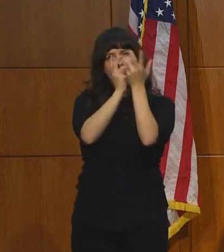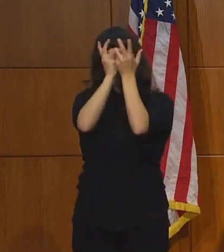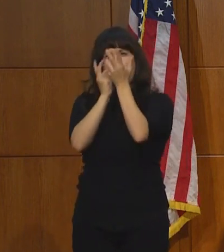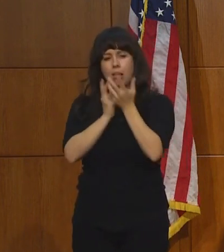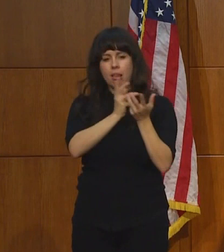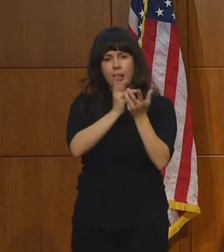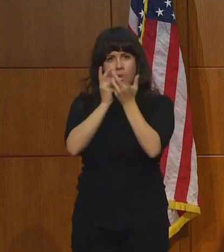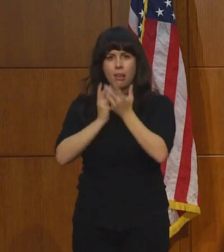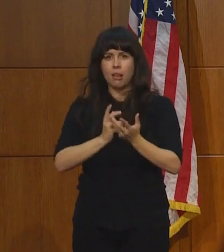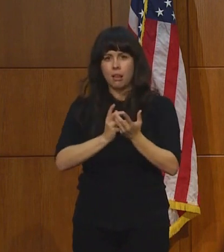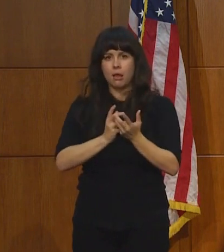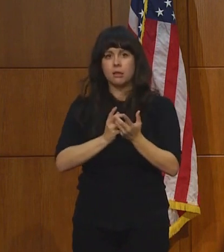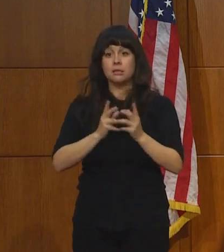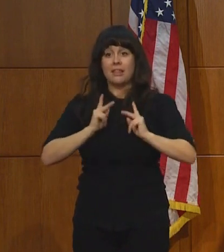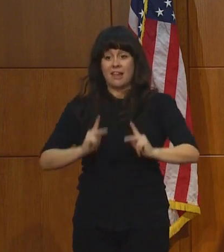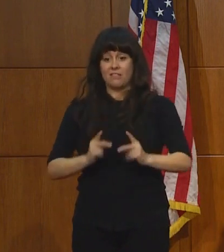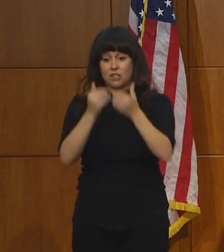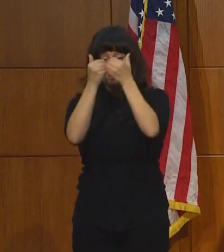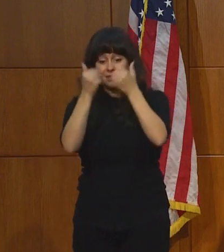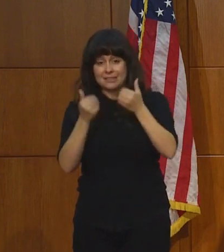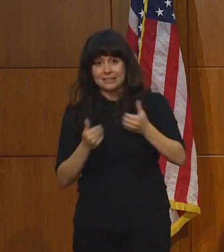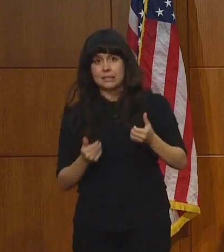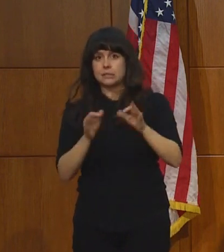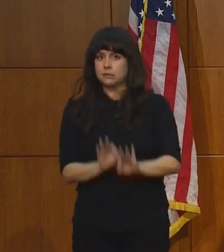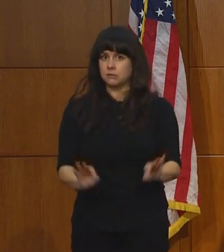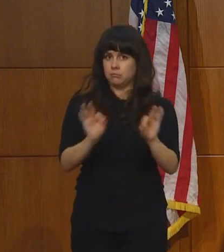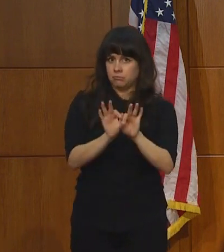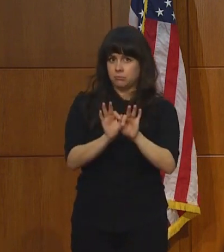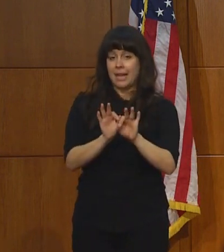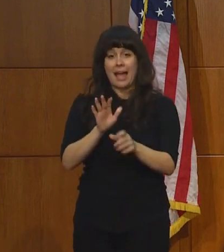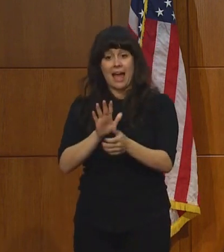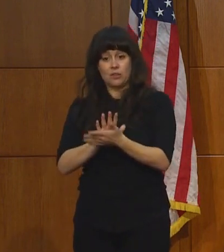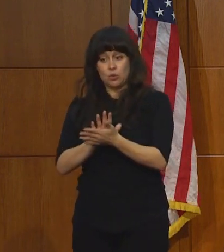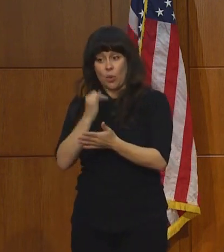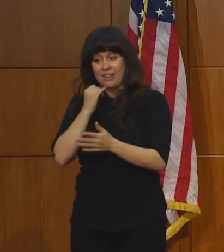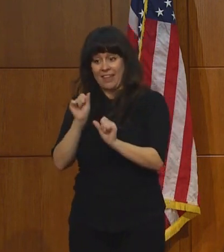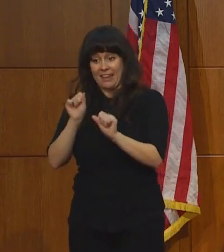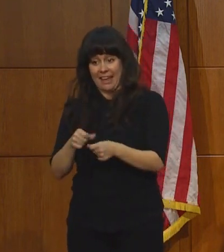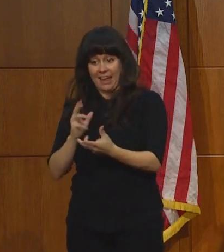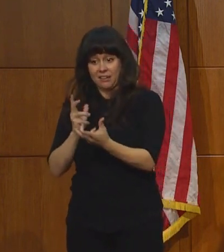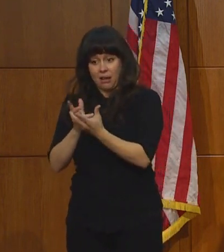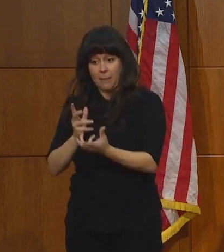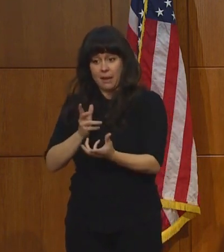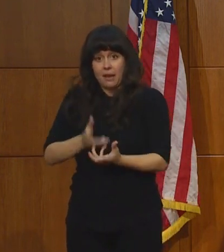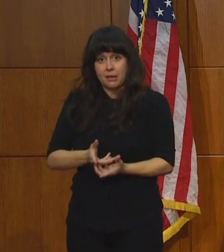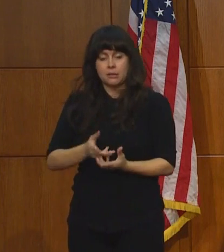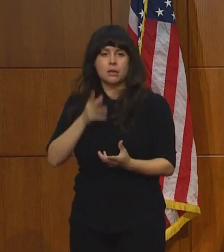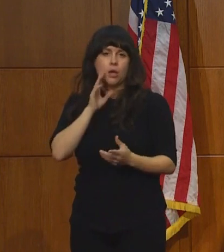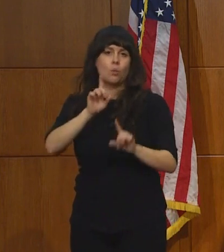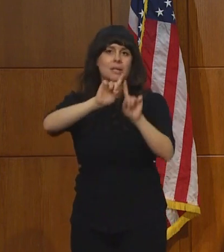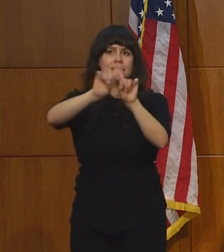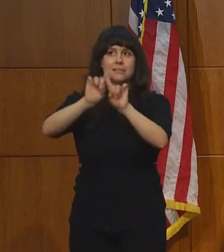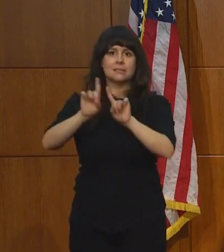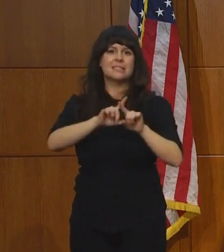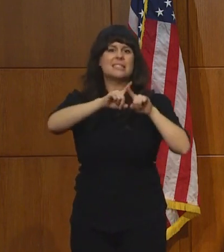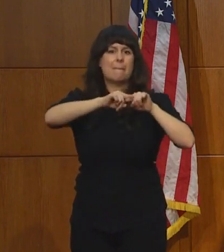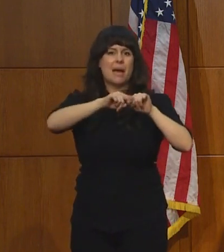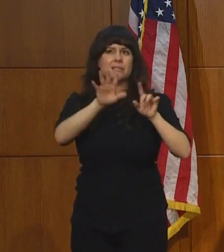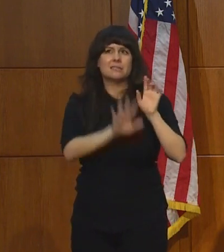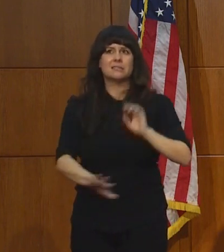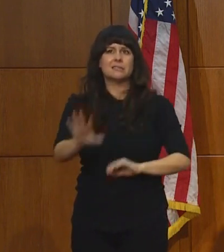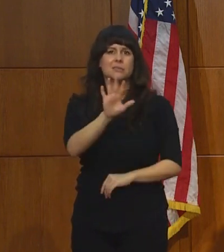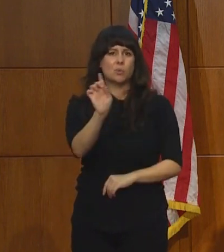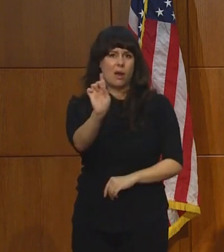component, and a school's ability to accommodate that may vary in different regions of our state. In much of